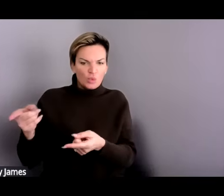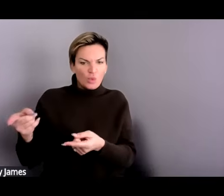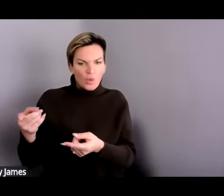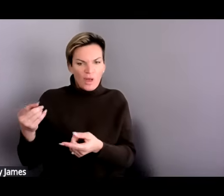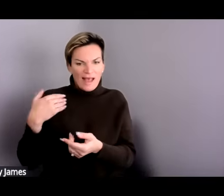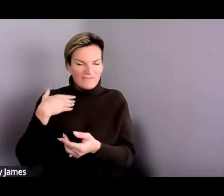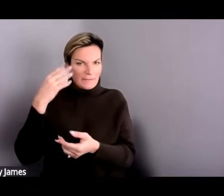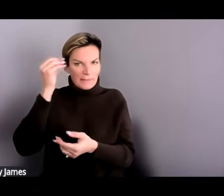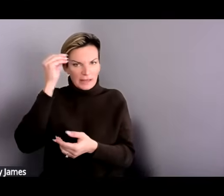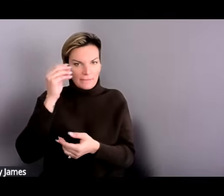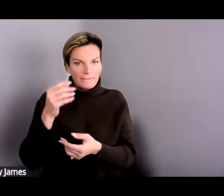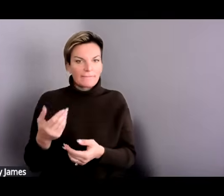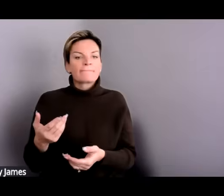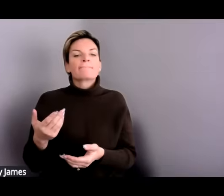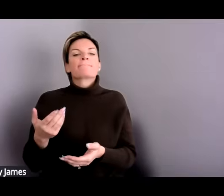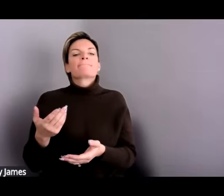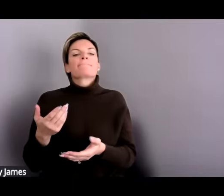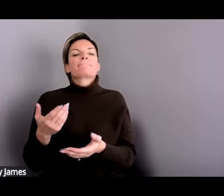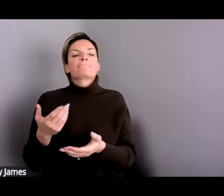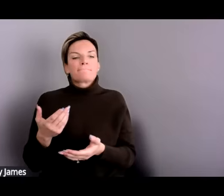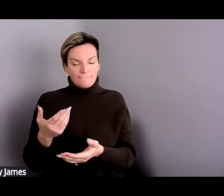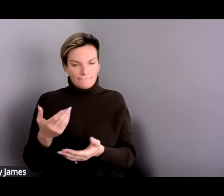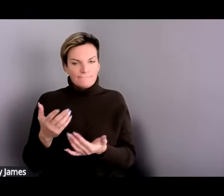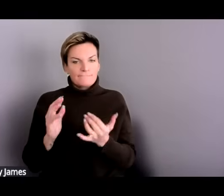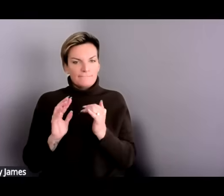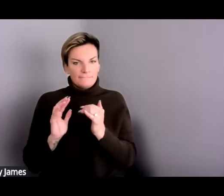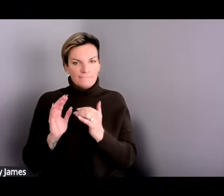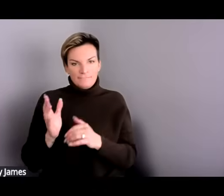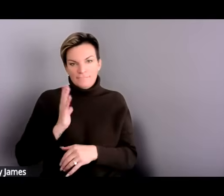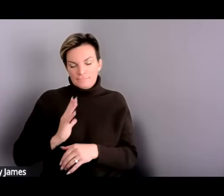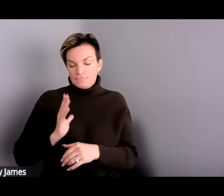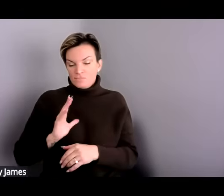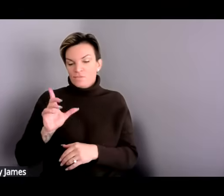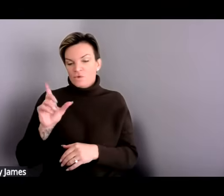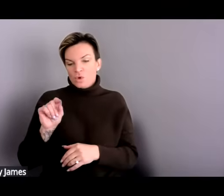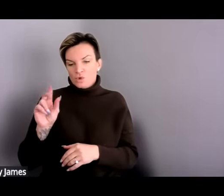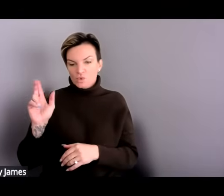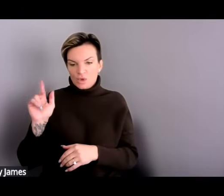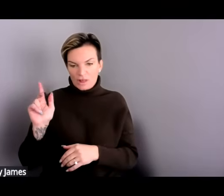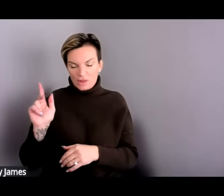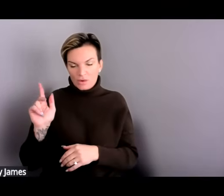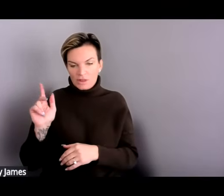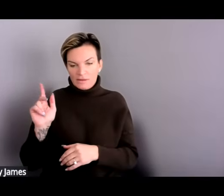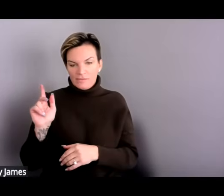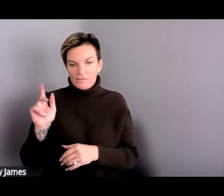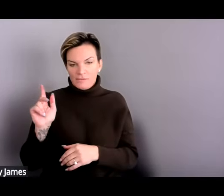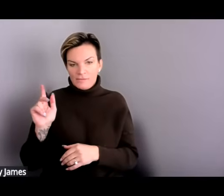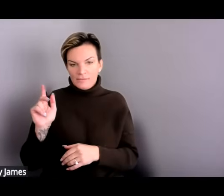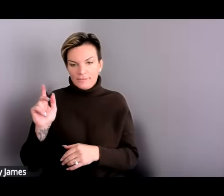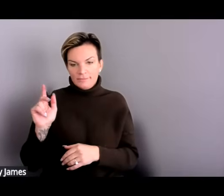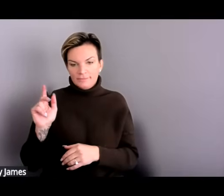Yeah, I think so. How we did it in 2023, as the board recalls, we